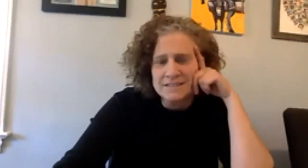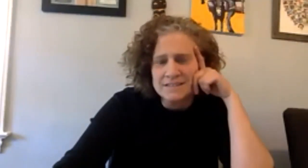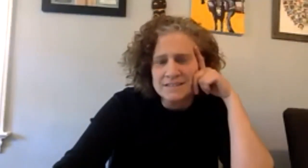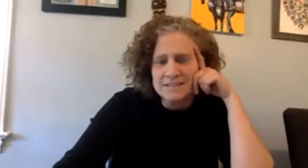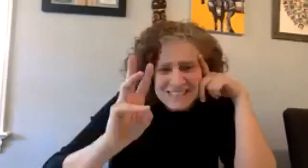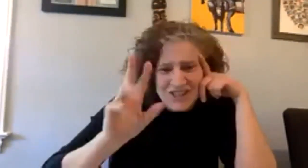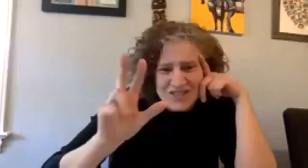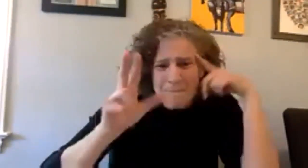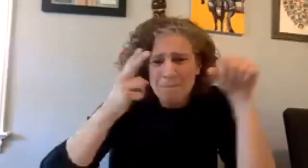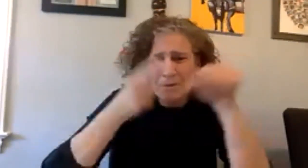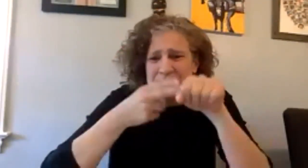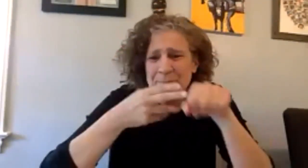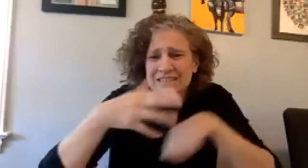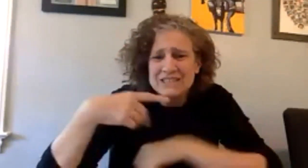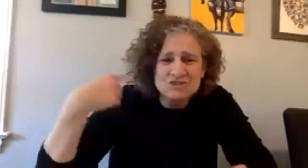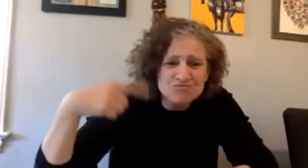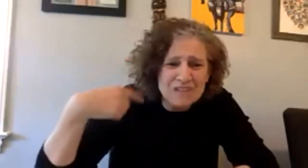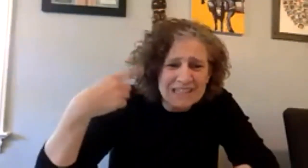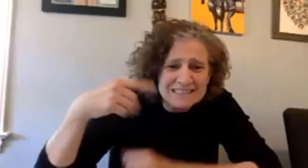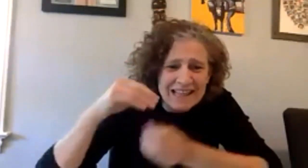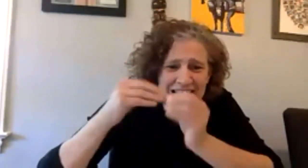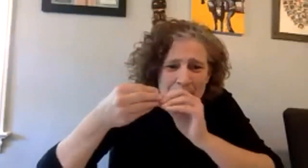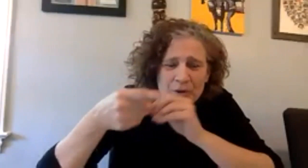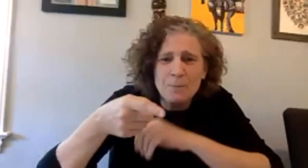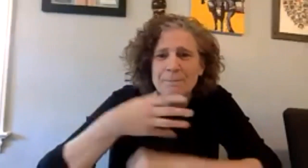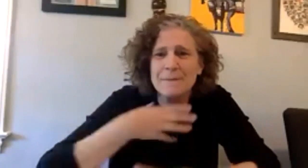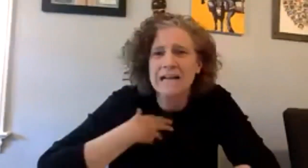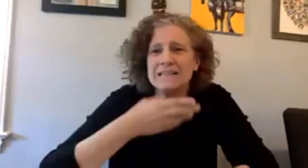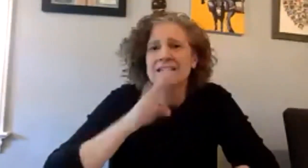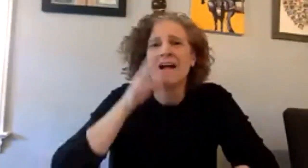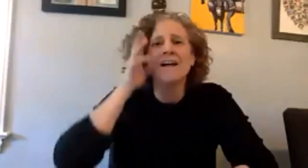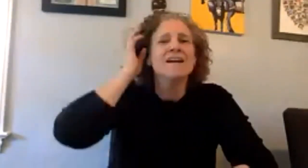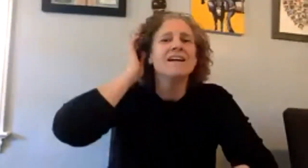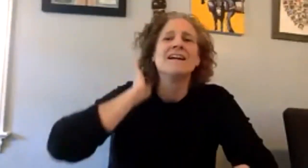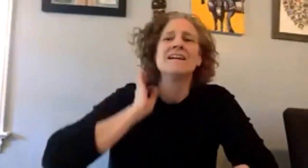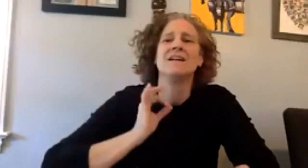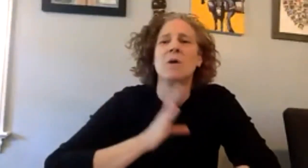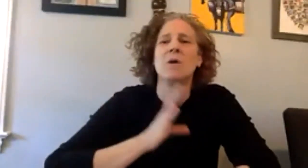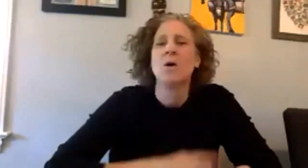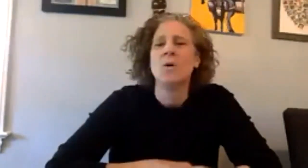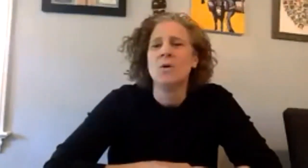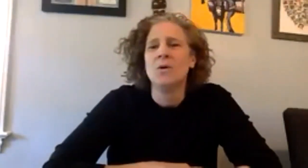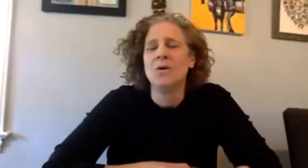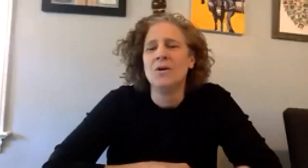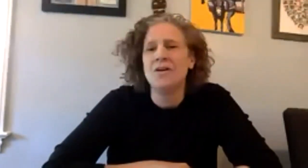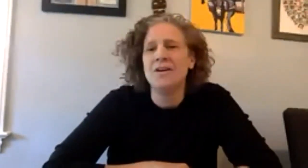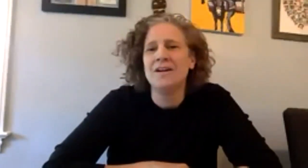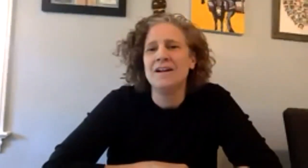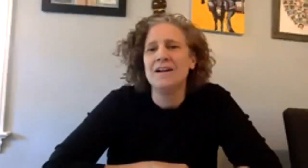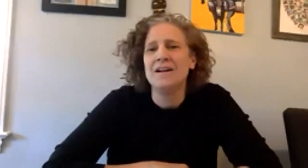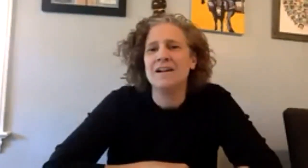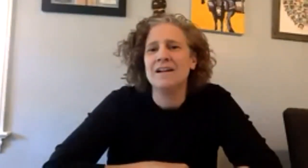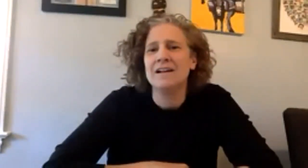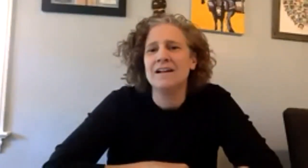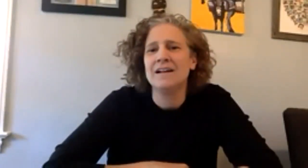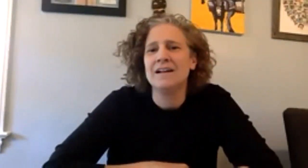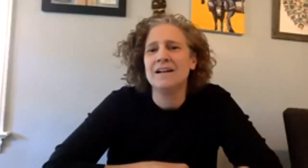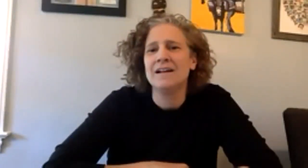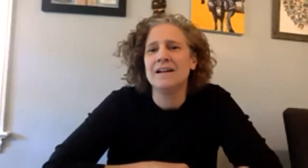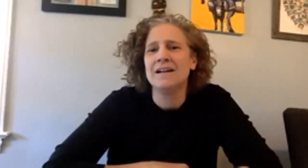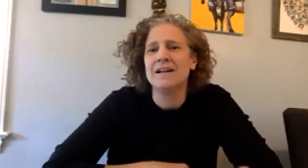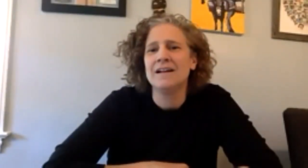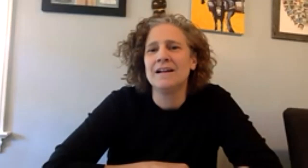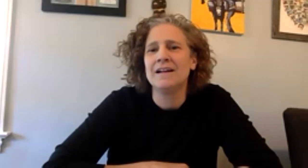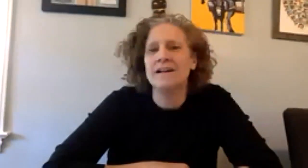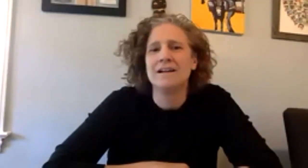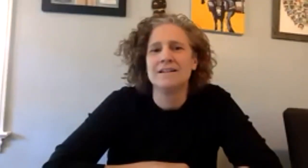Okay, I see you. I see Shoulder Louise. I see. So you can also click, if you're on a computer at the bottom of the screen,